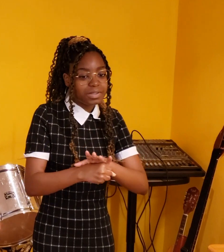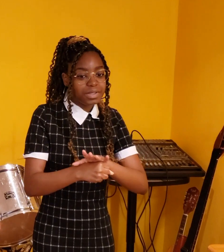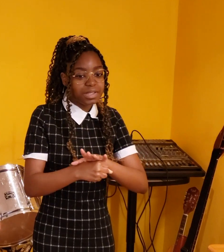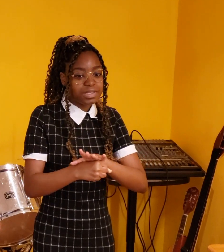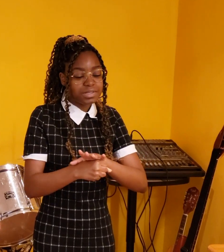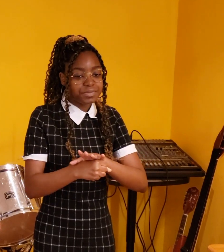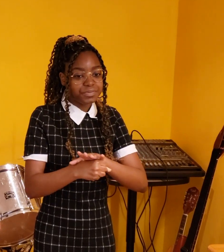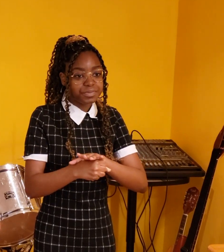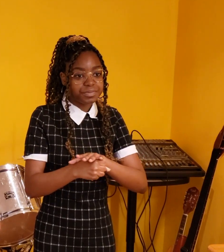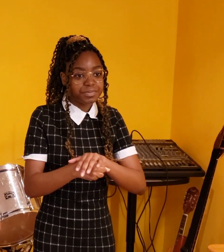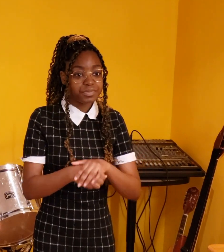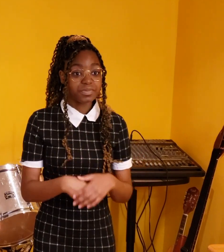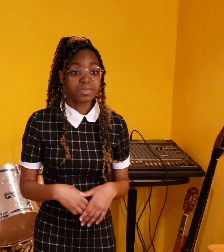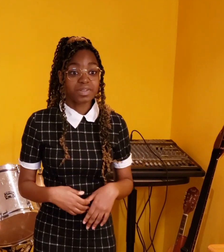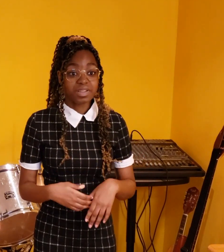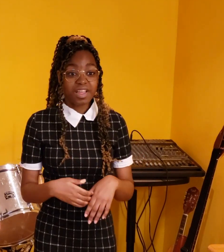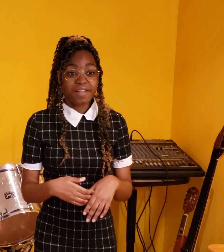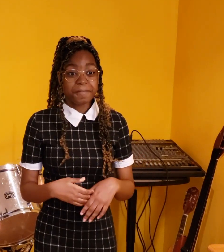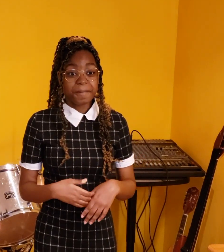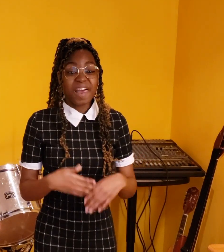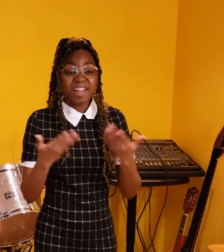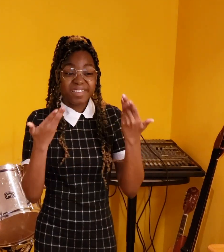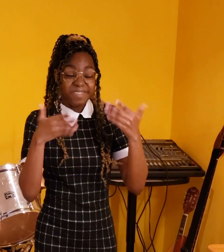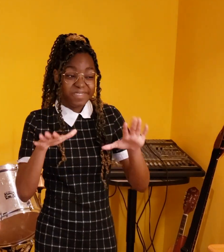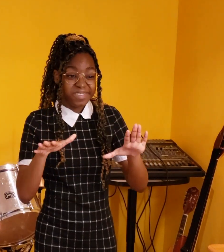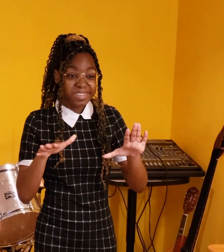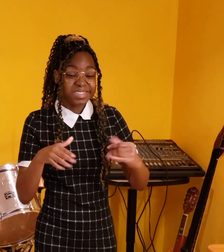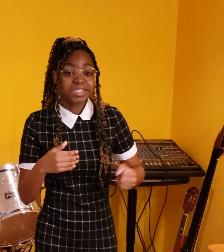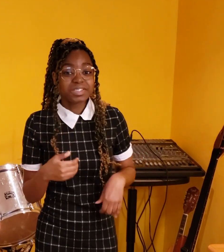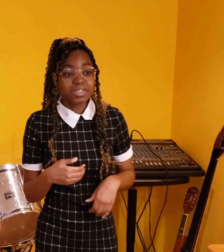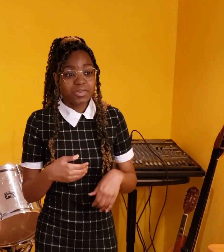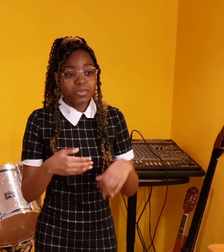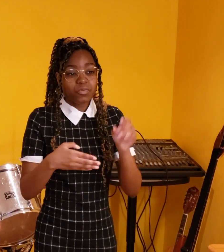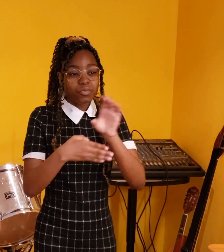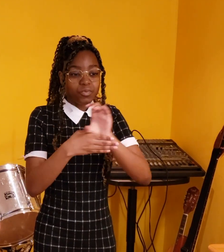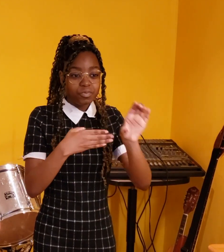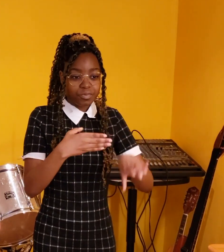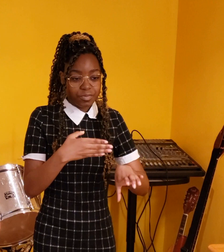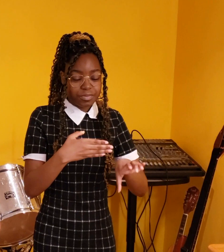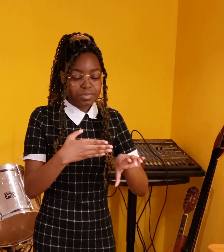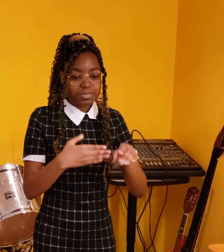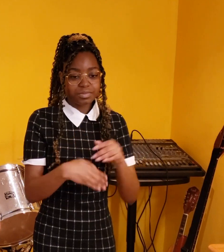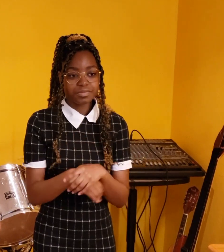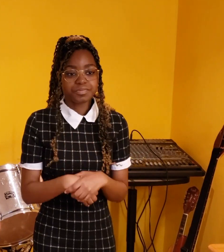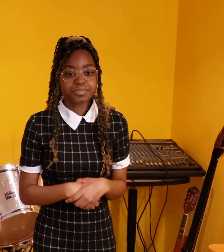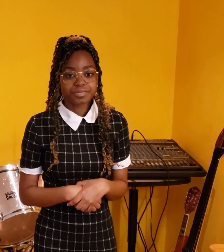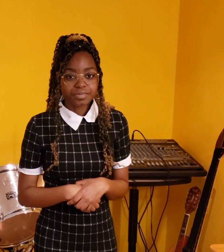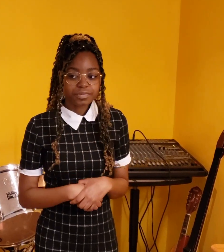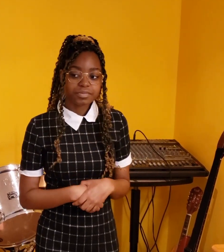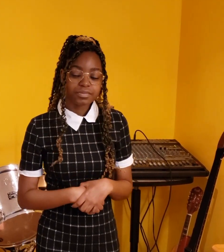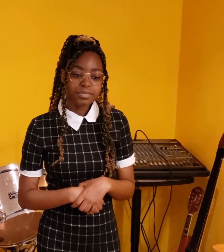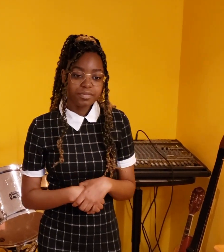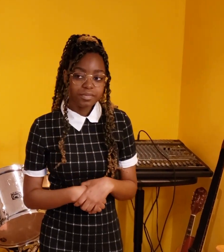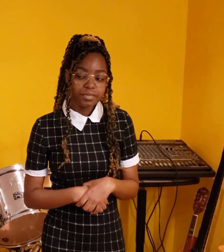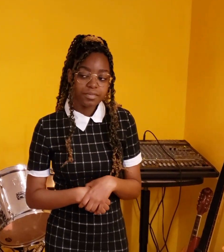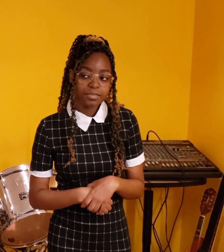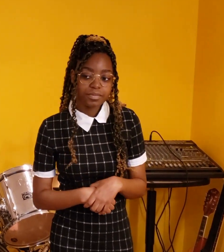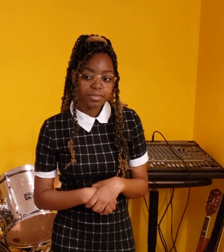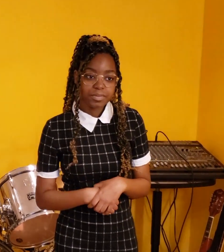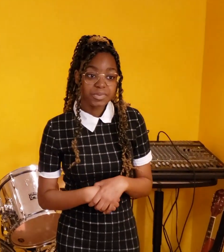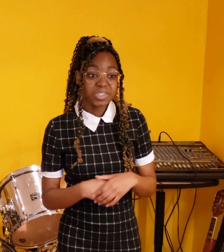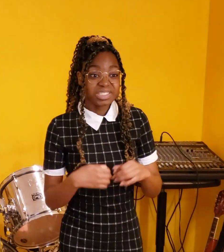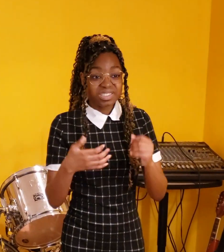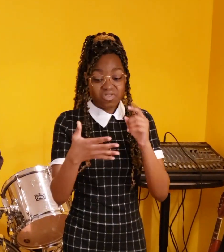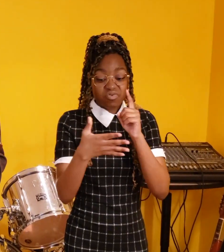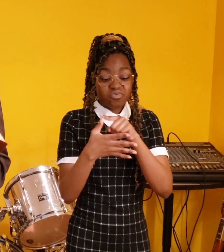The covenant. And then the last one will be our conclusion, right? So this is the outline that we